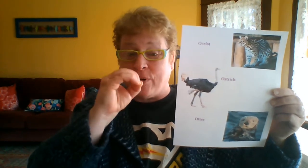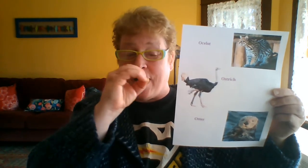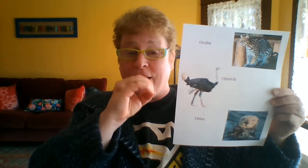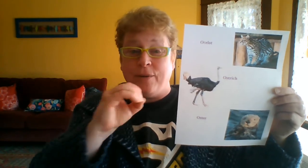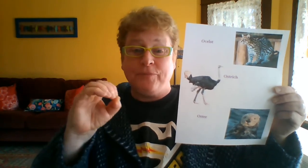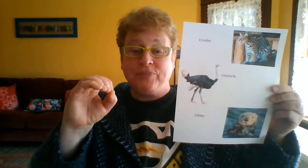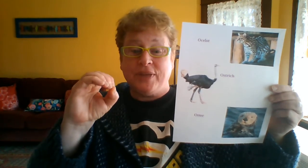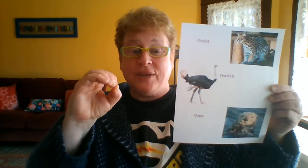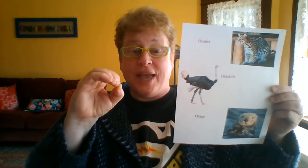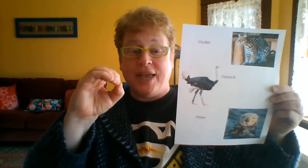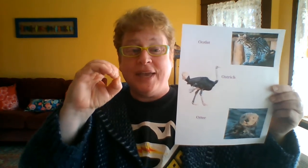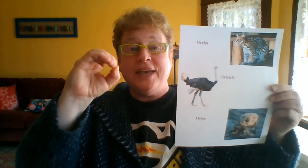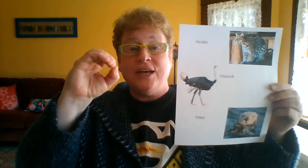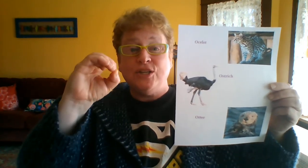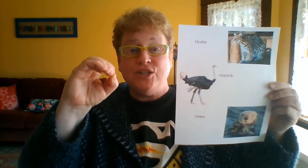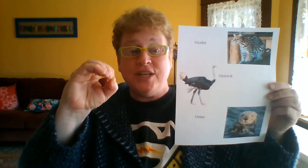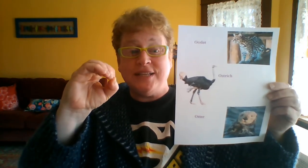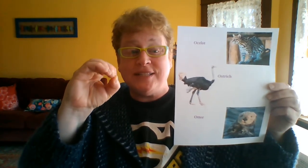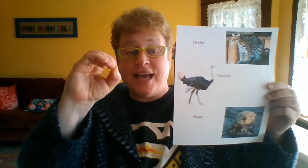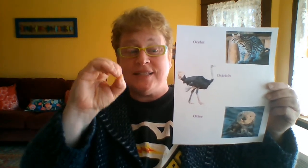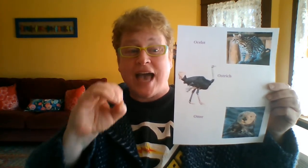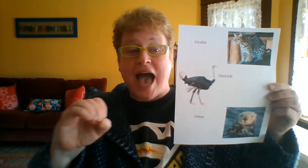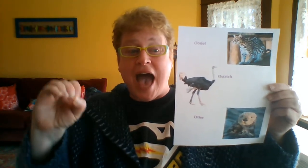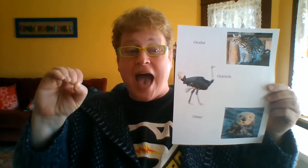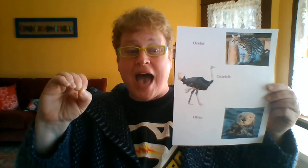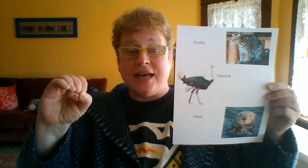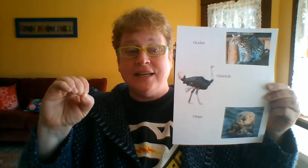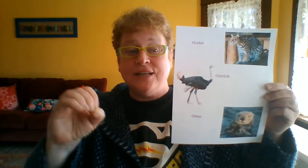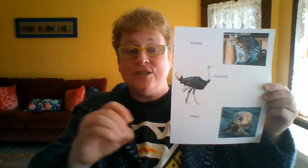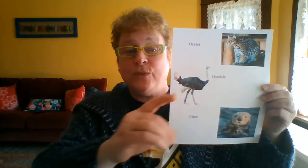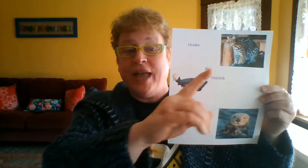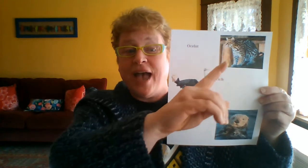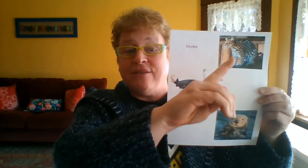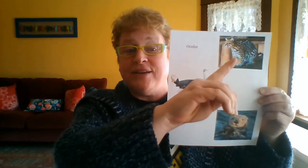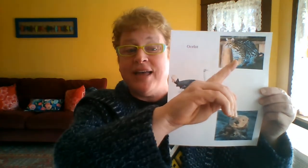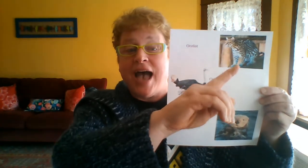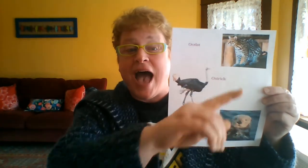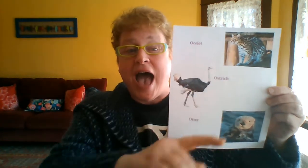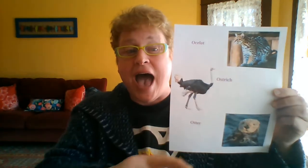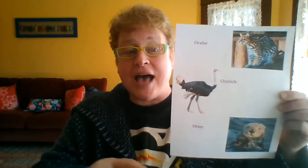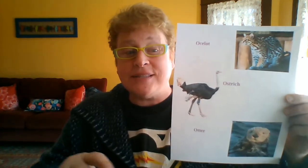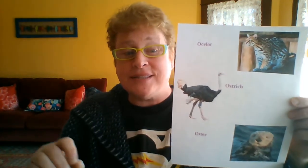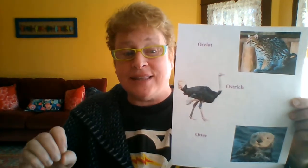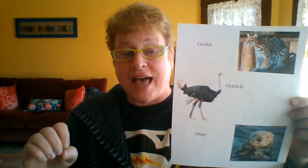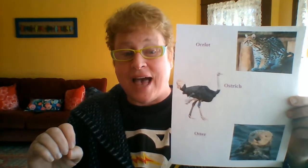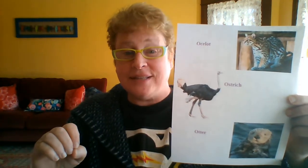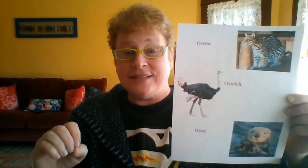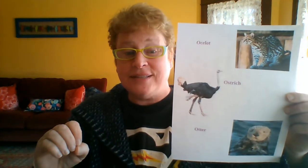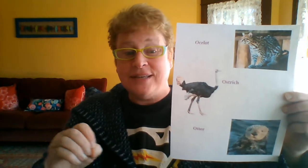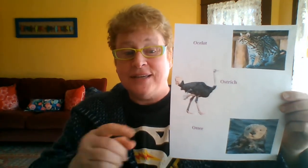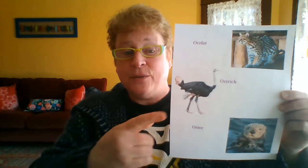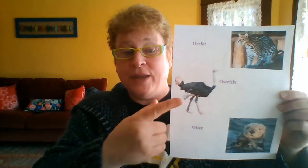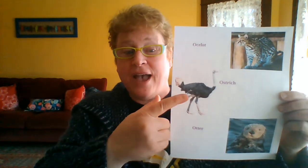Opera, okay? She says ah. So we have an ocelot, we have